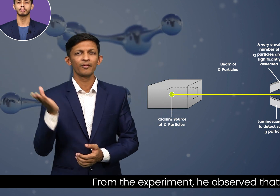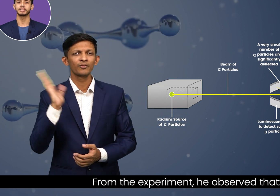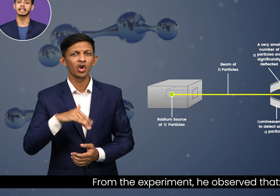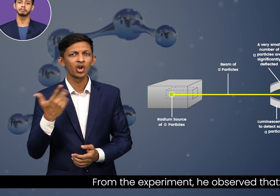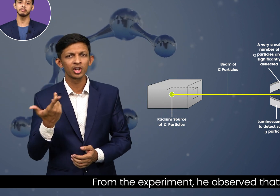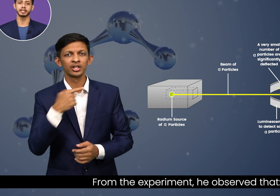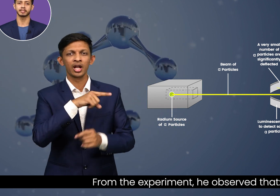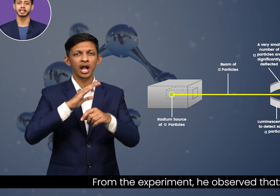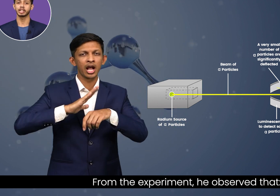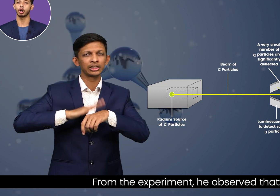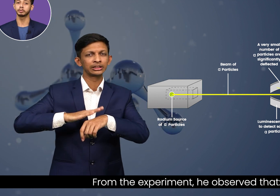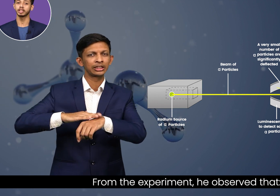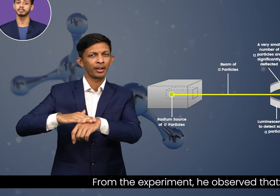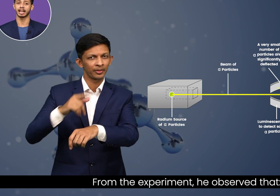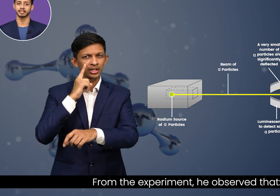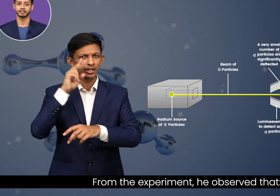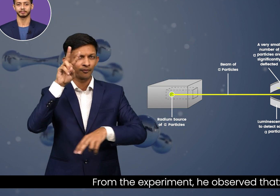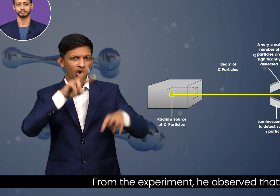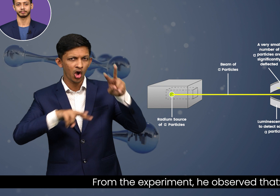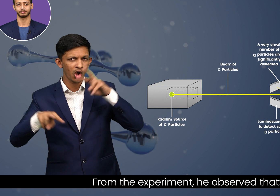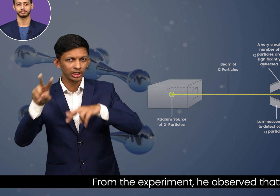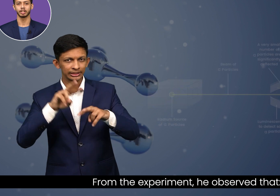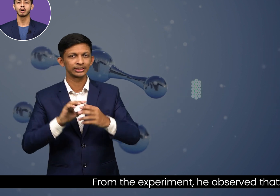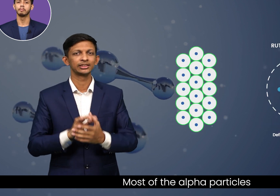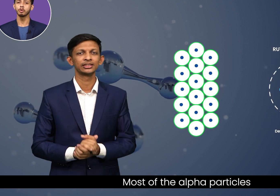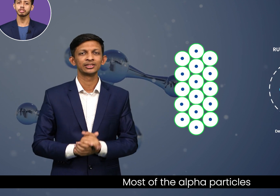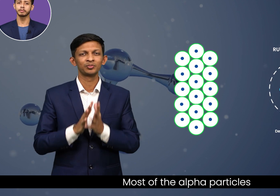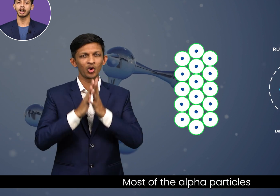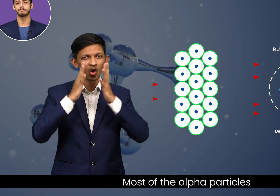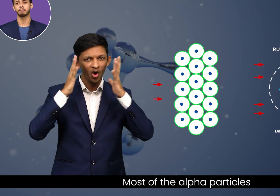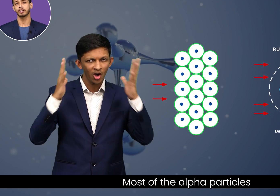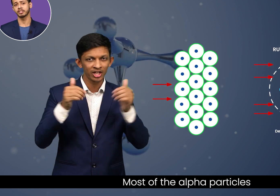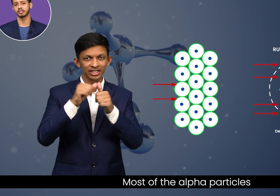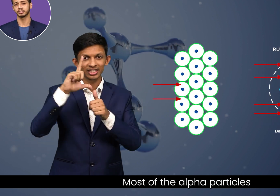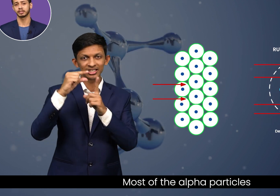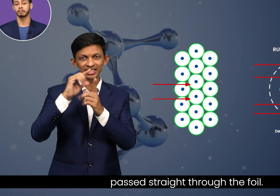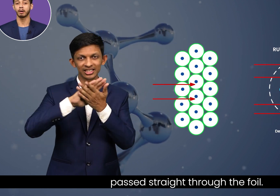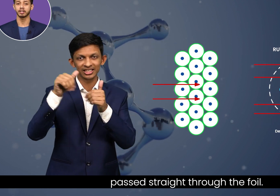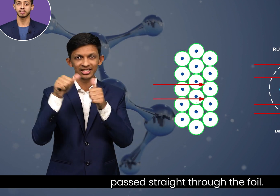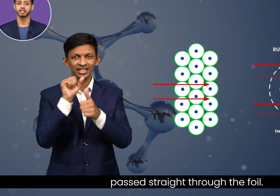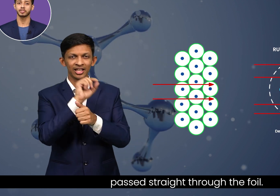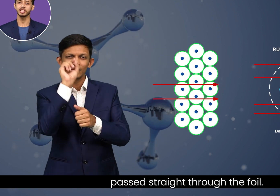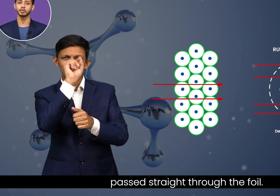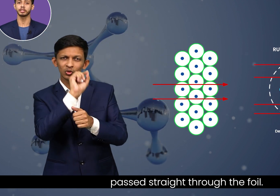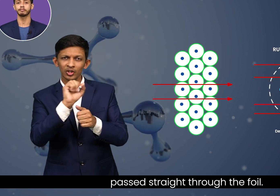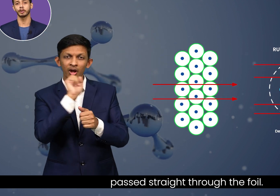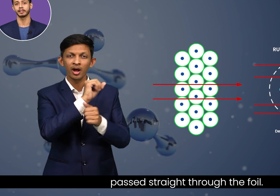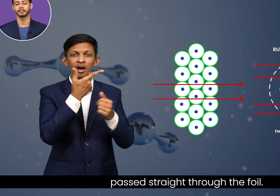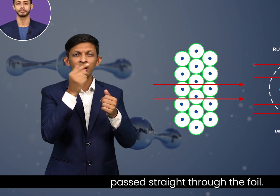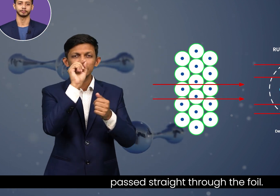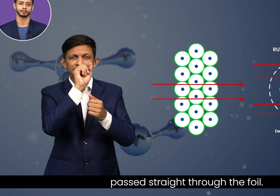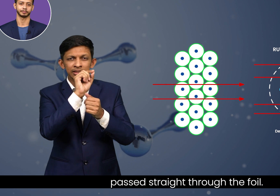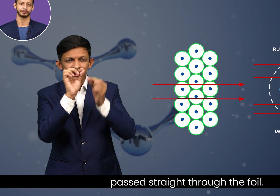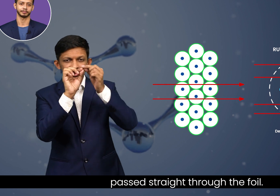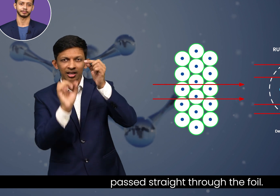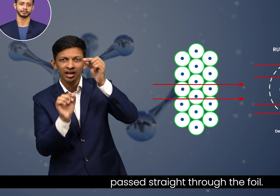From the experiment, he observed that most of the alpha particles passed straight through the foil.